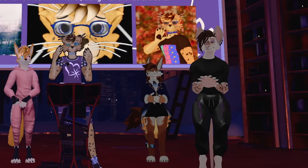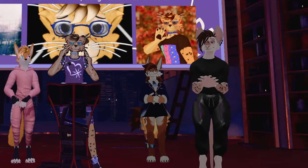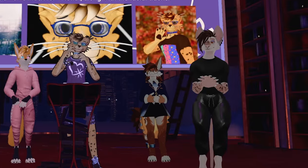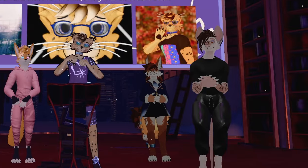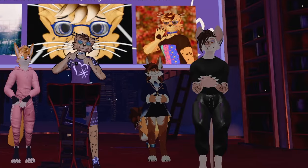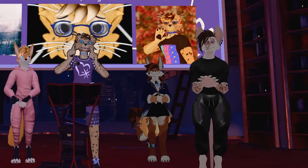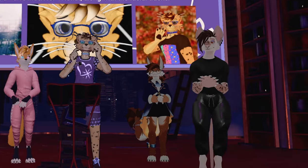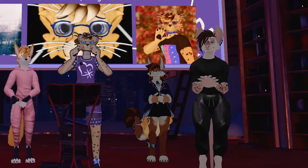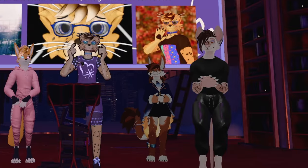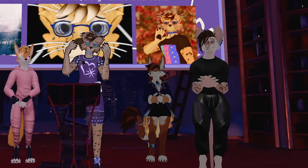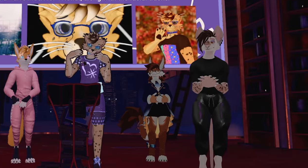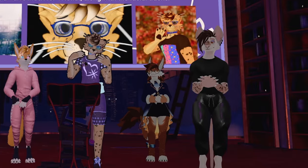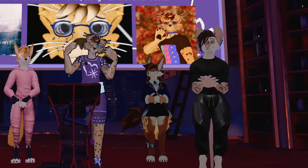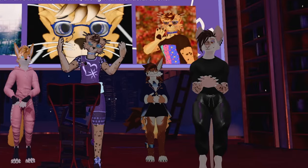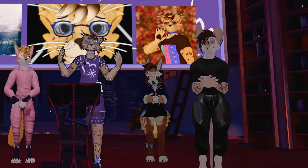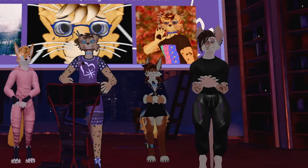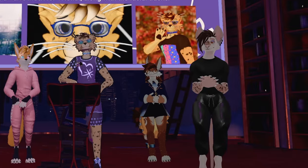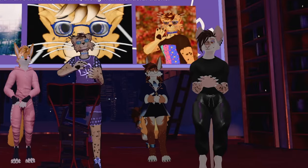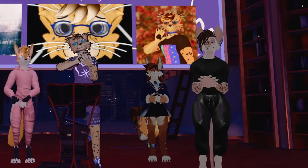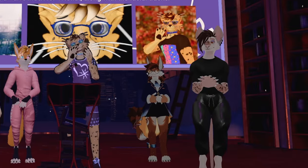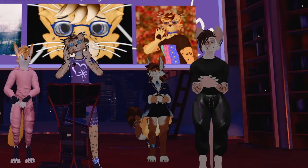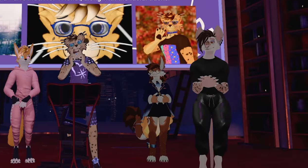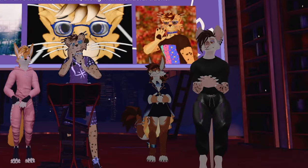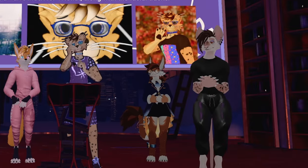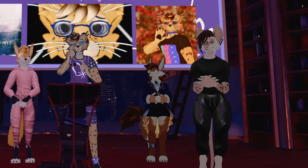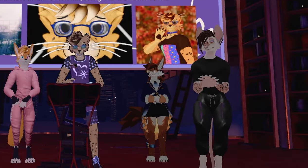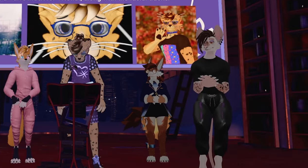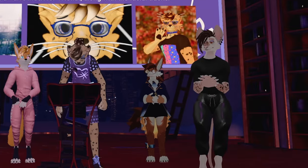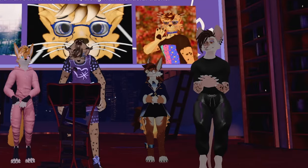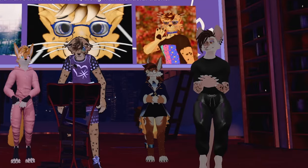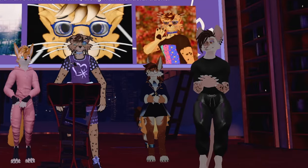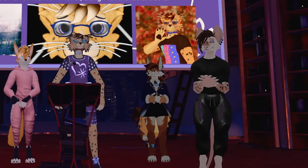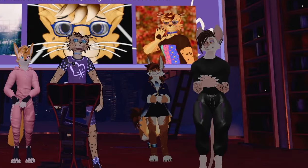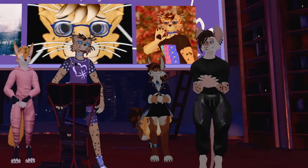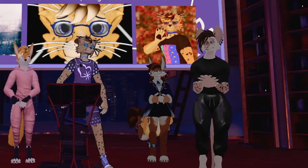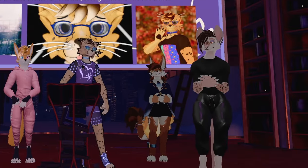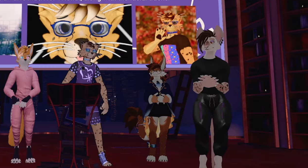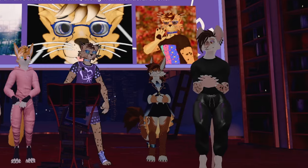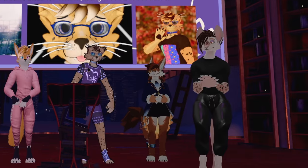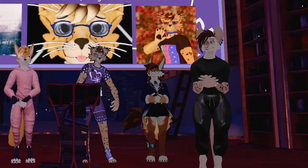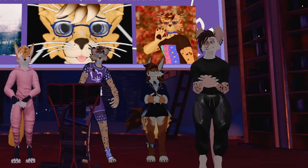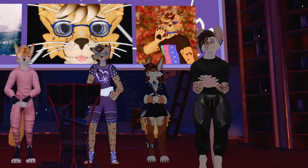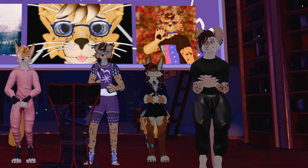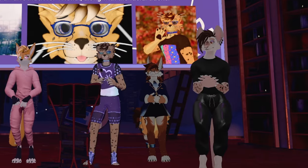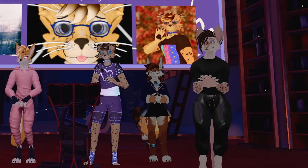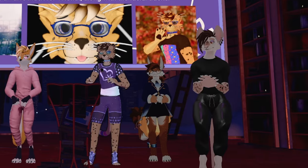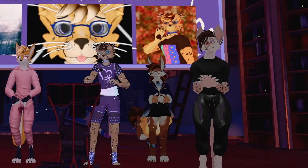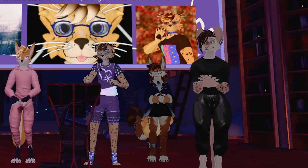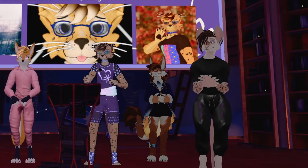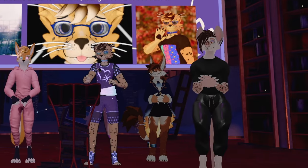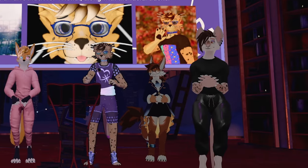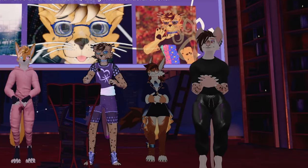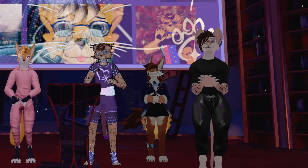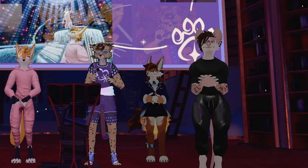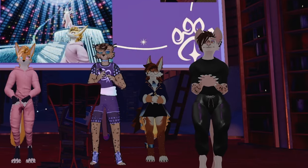I got involved in Helping Hands and started learning about the uses of VR technology and using it with the index and facial tracking and really enjoy